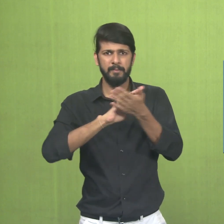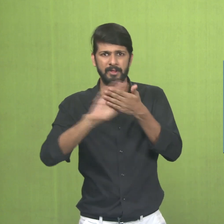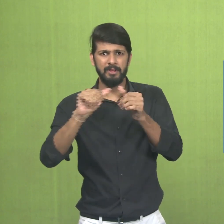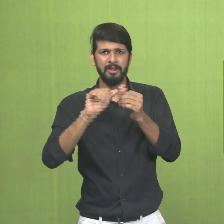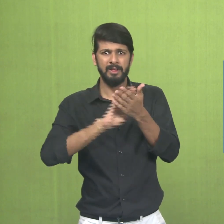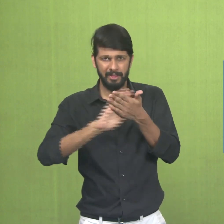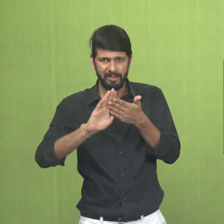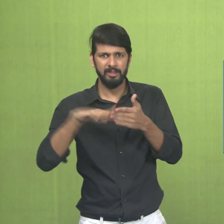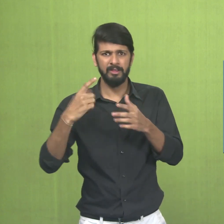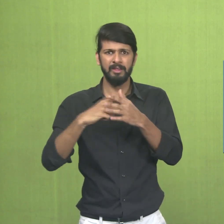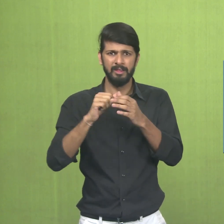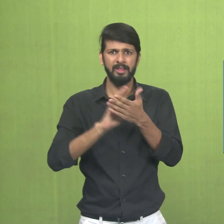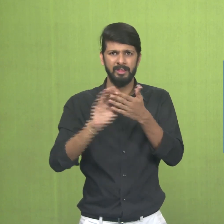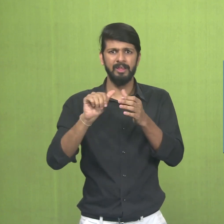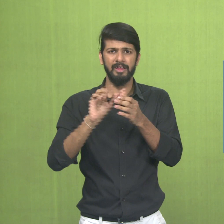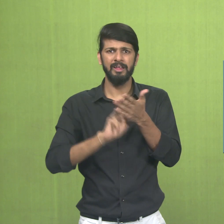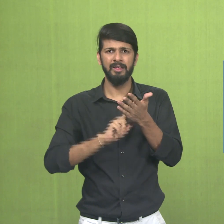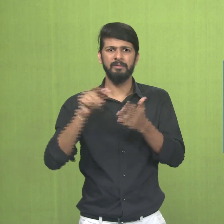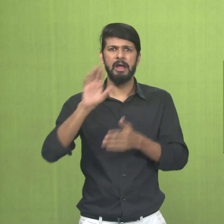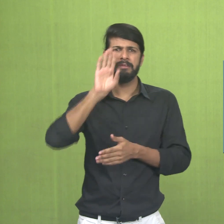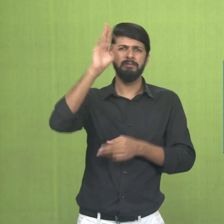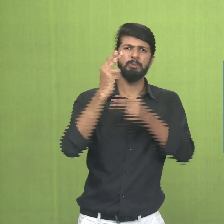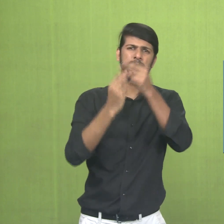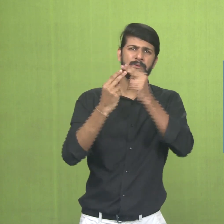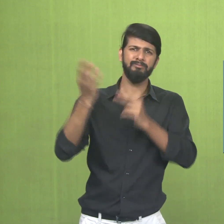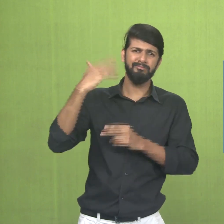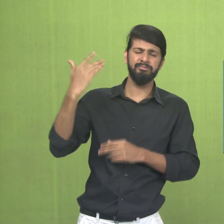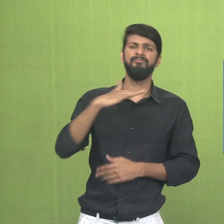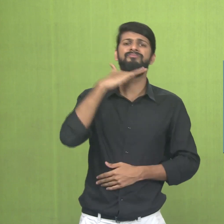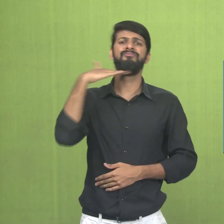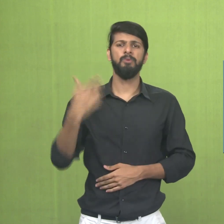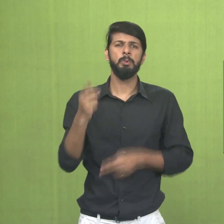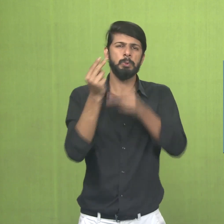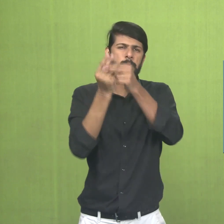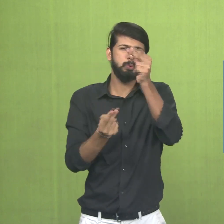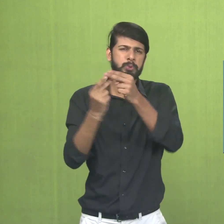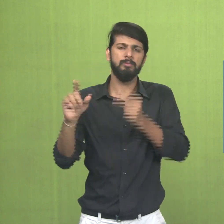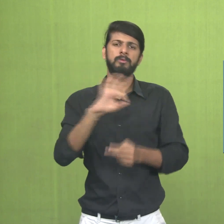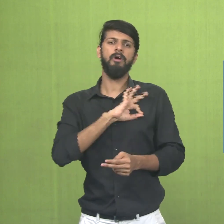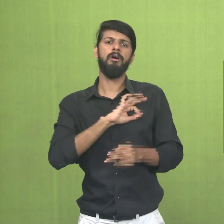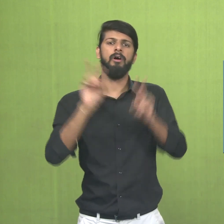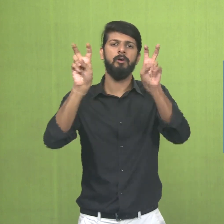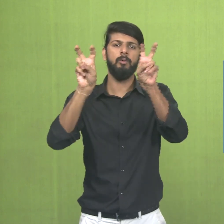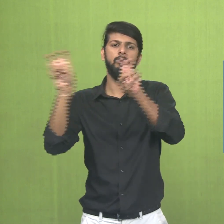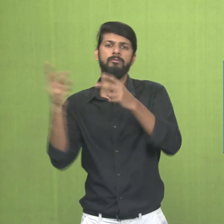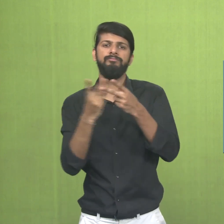and the third is The Passing of Shah Jahan. These were the three famous